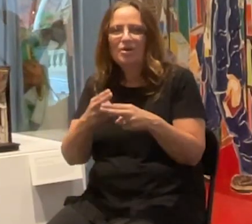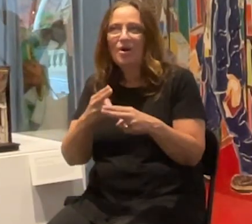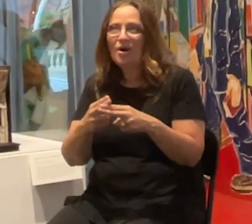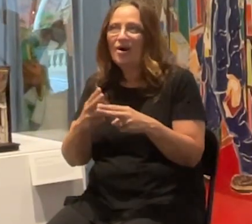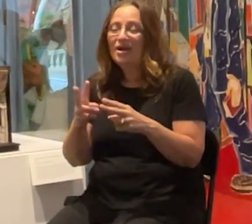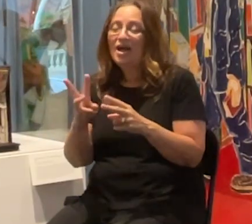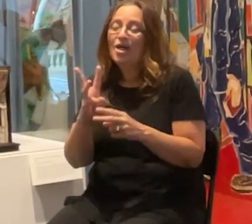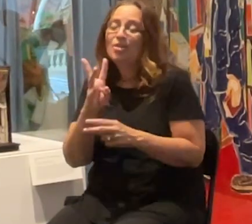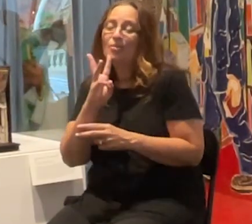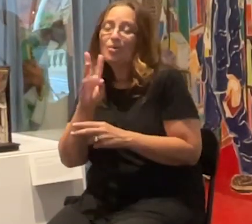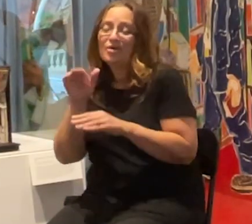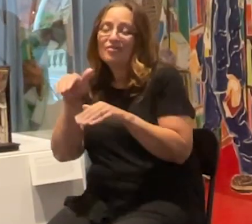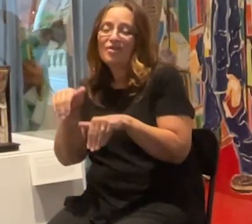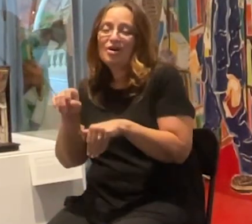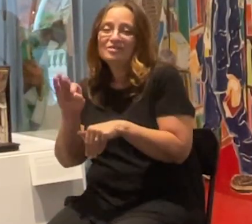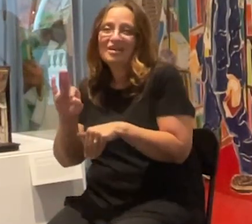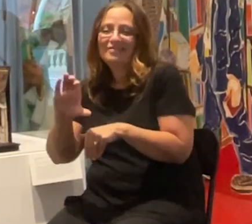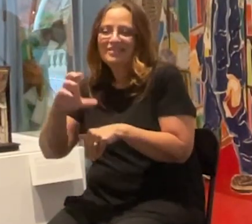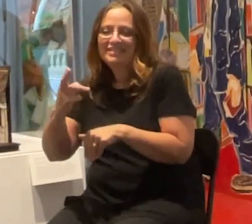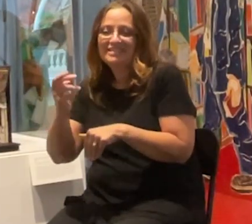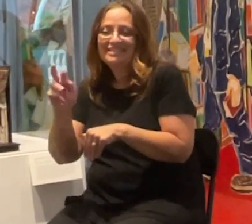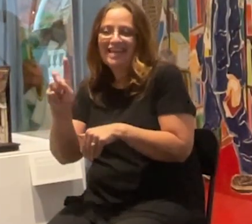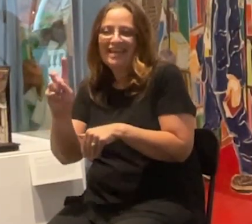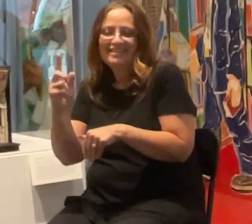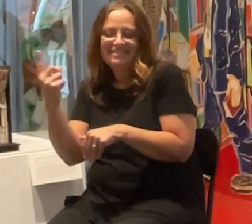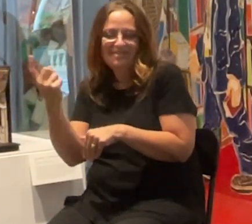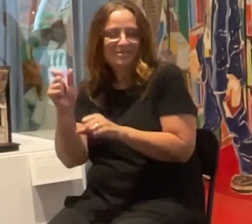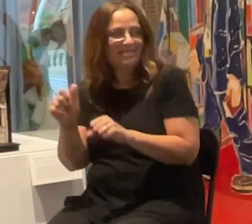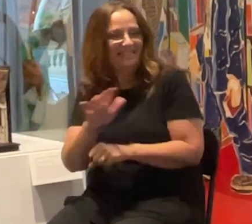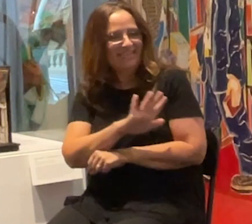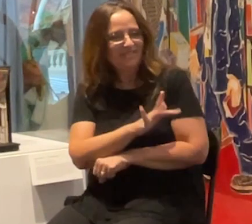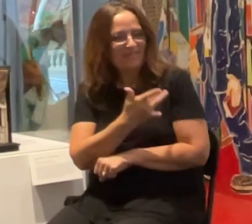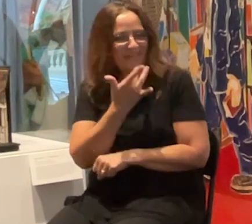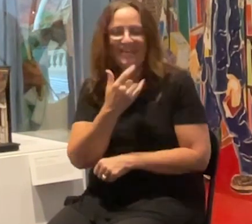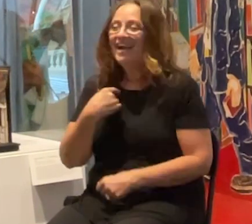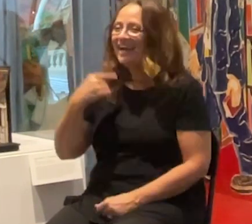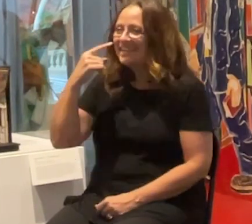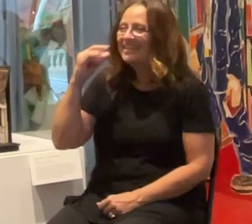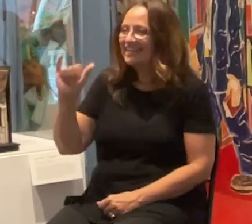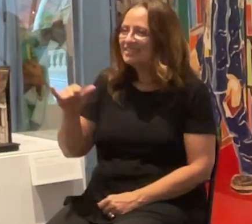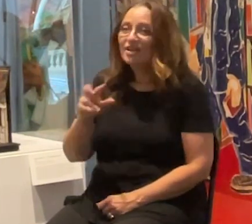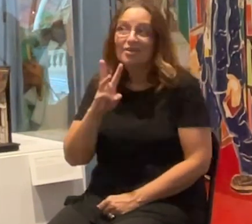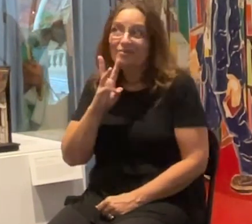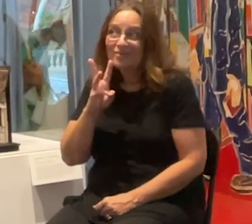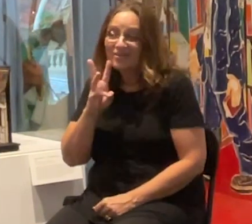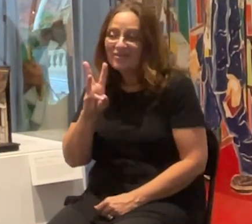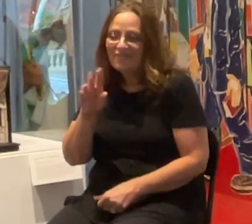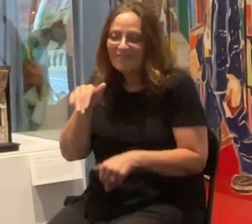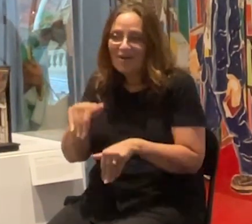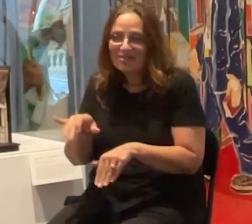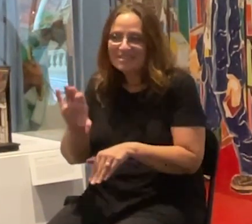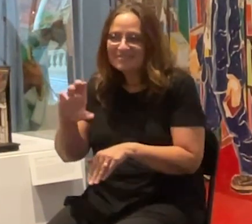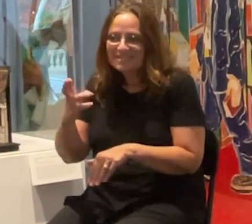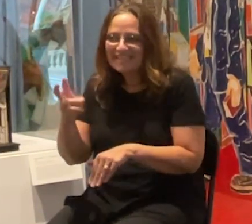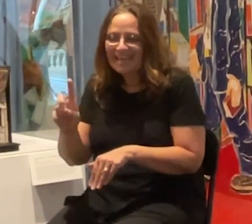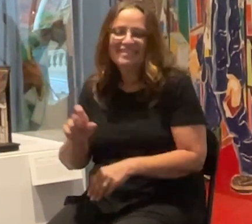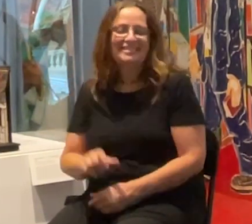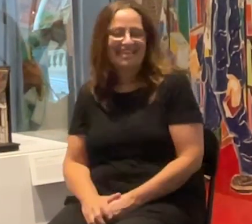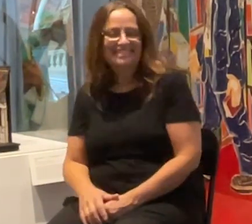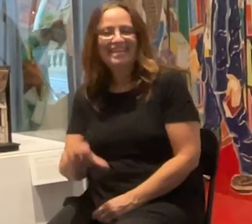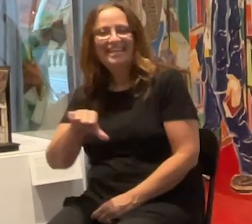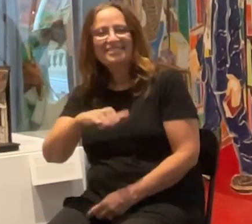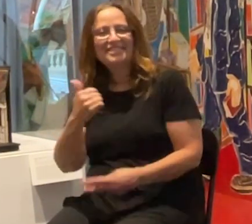Chad, potentially. Yeah. So is that your favorite? I think that's my favorite. The Waterfalls of Chad. Yeah, yeah. And there was another